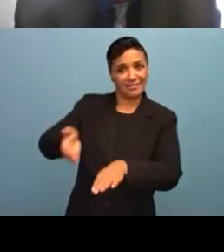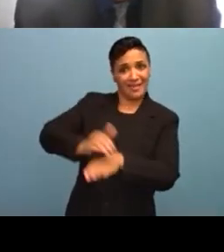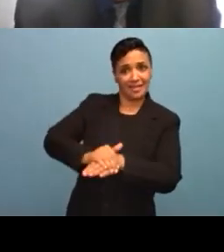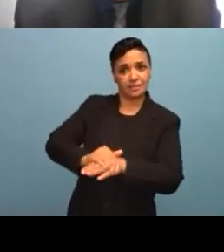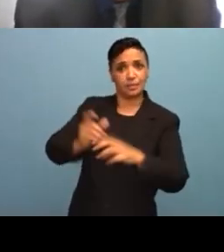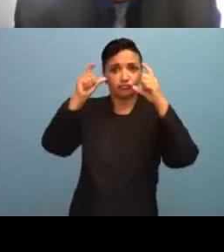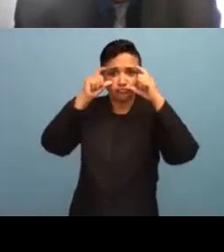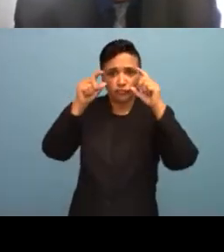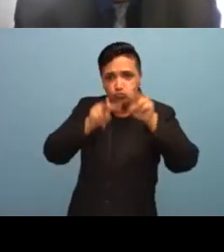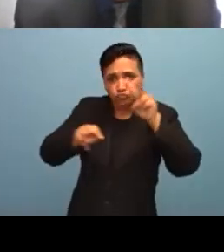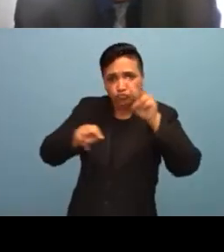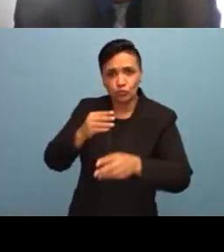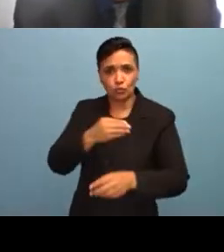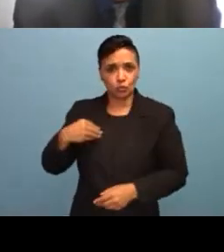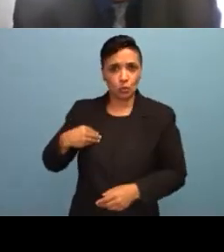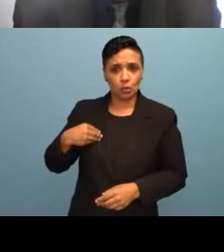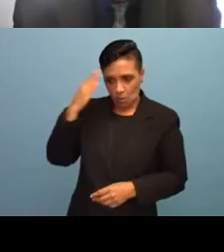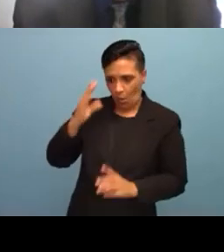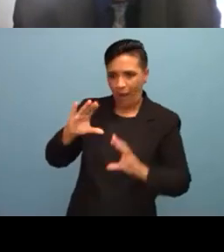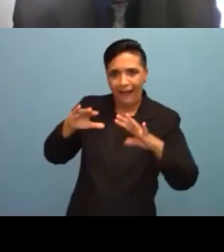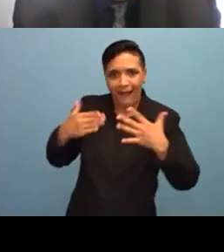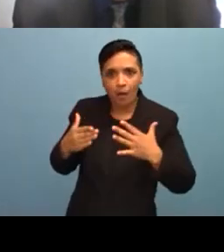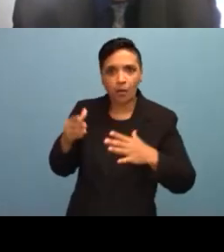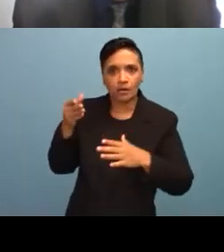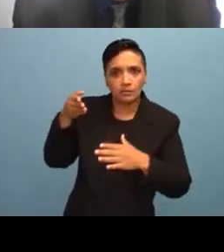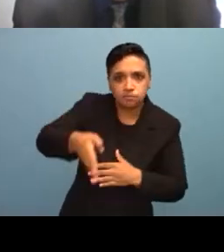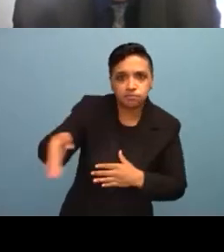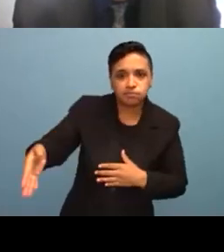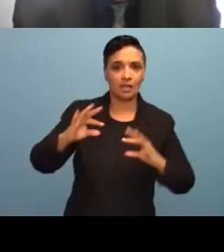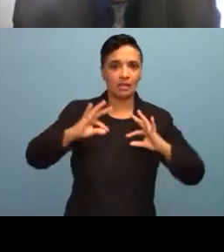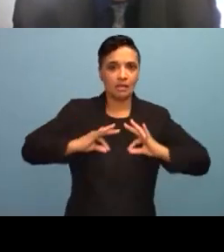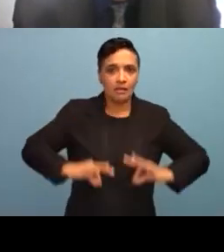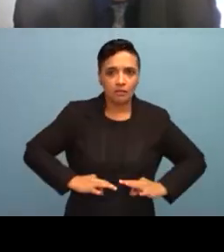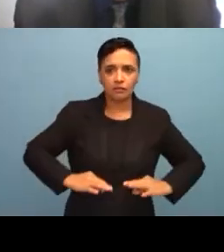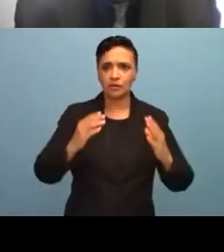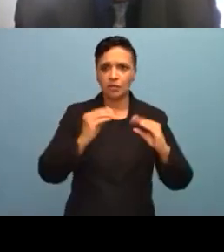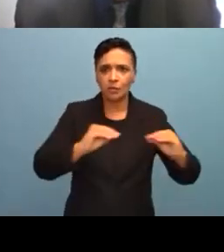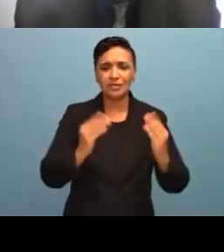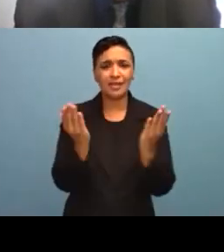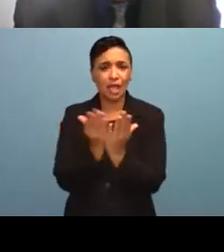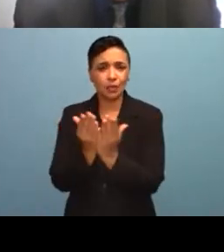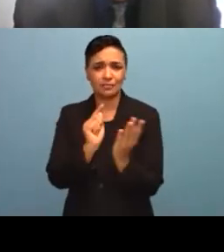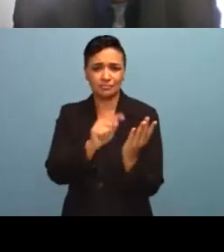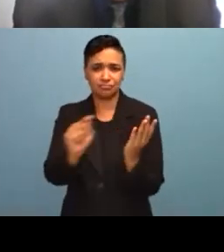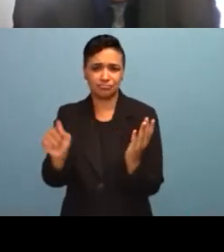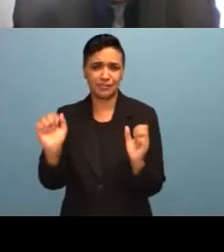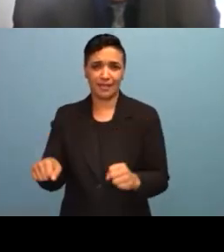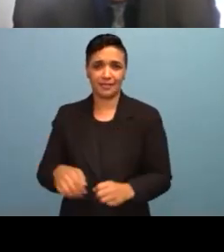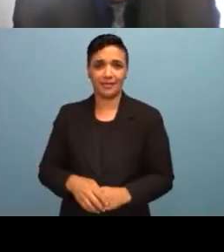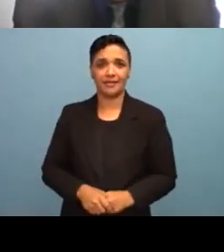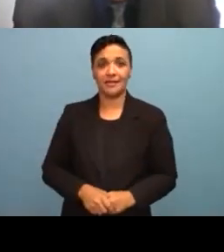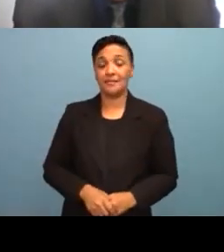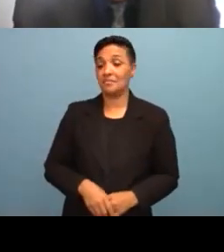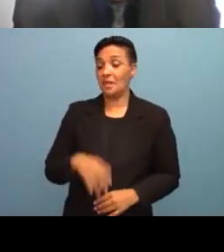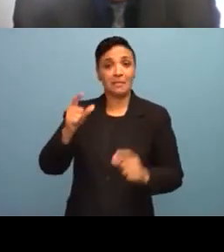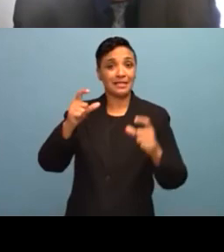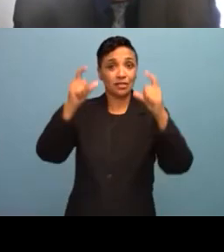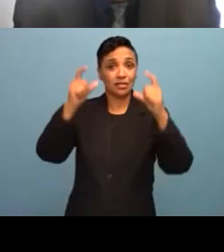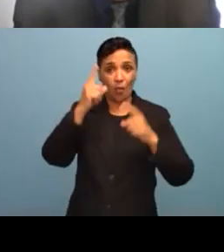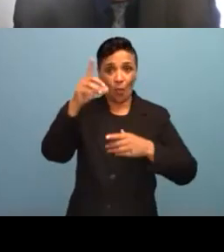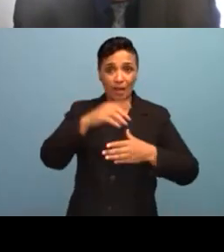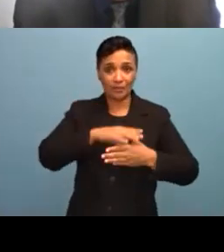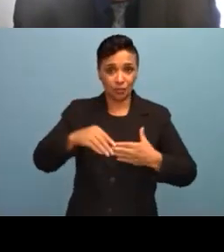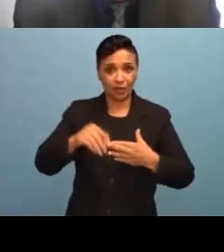can place in schools and with the education ministries. You know, glasses are not expensive. No, Salome, you can get glasses for a dollar a pair these